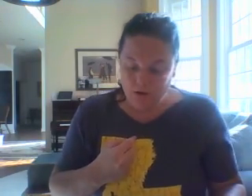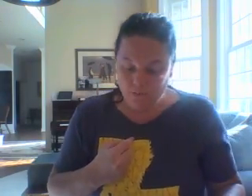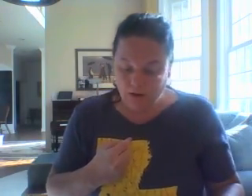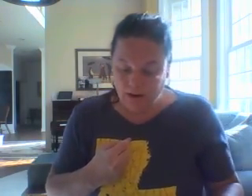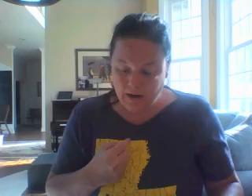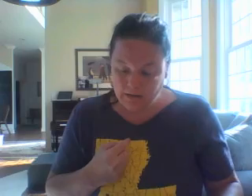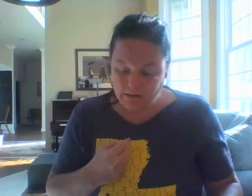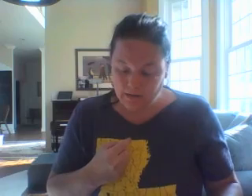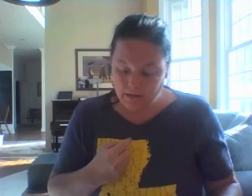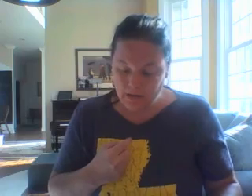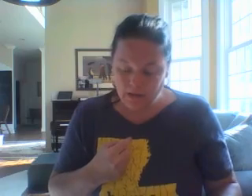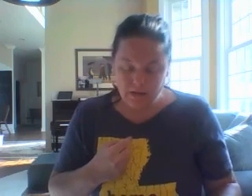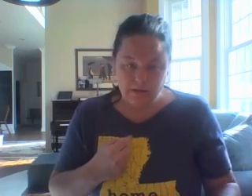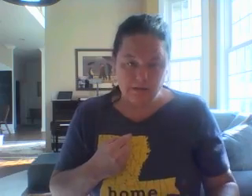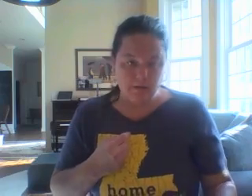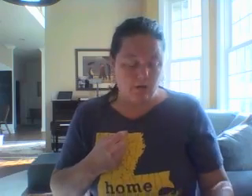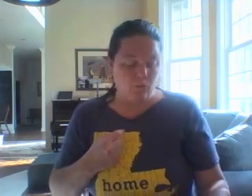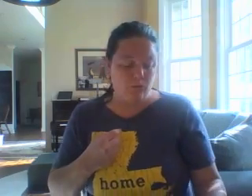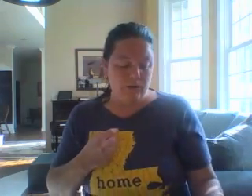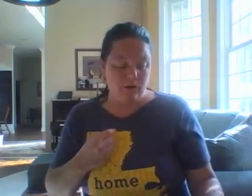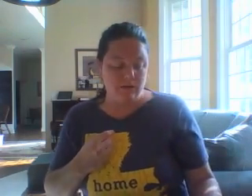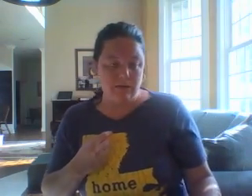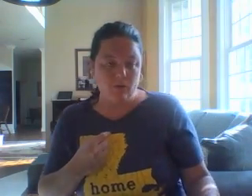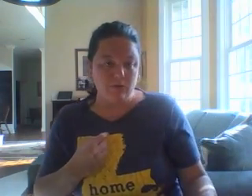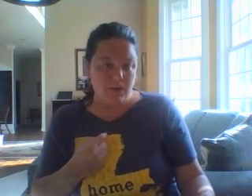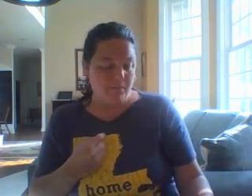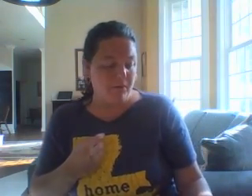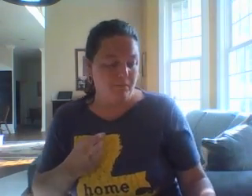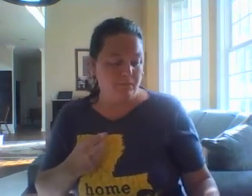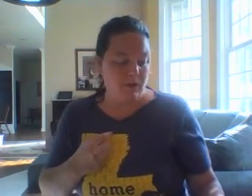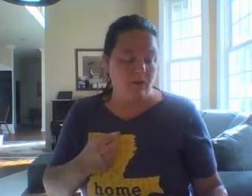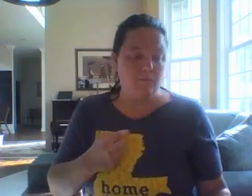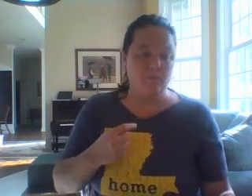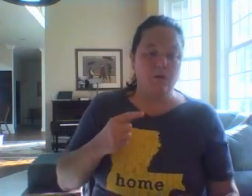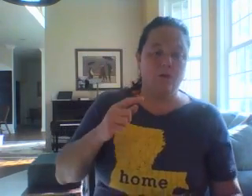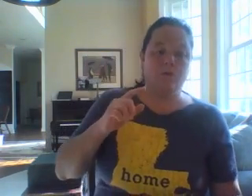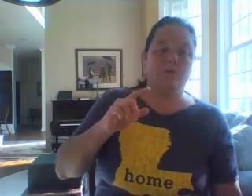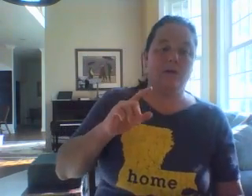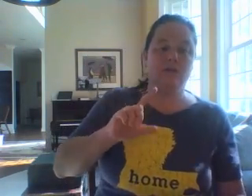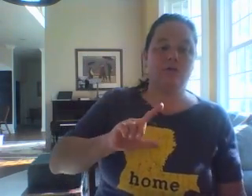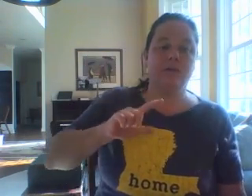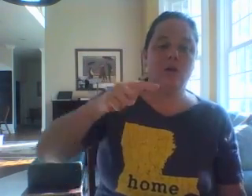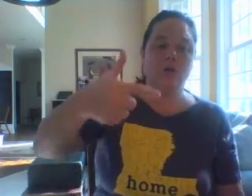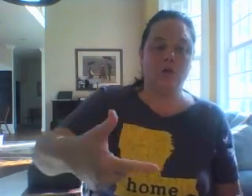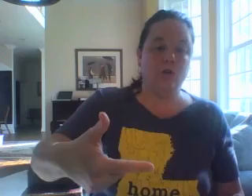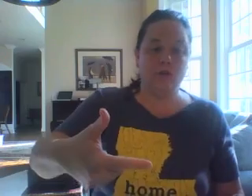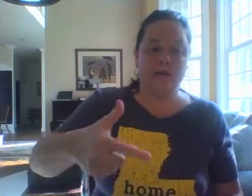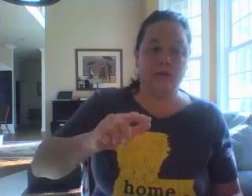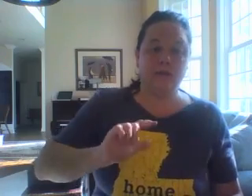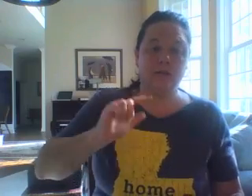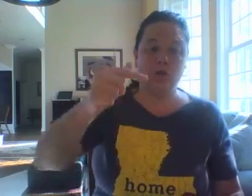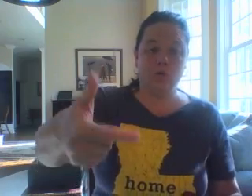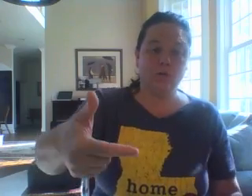Number 8 is really hard to see on this paper. It should be like this, your